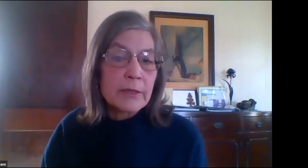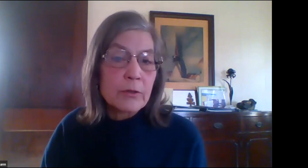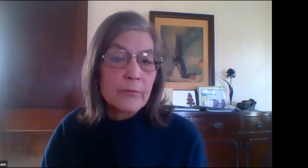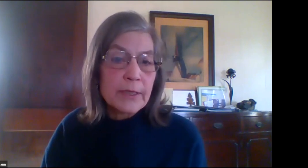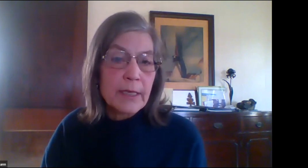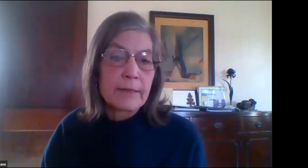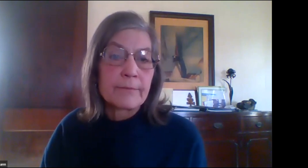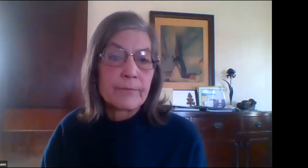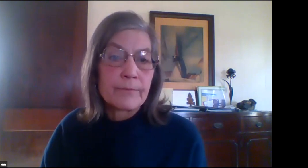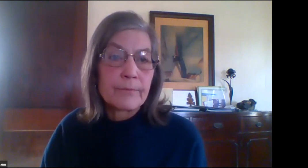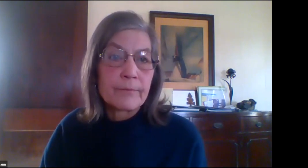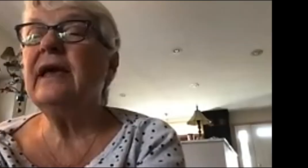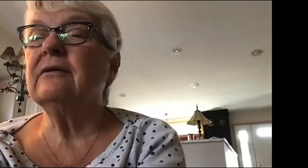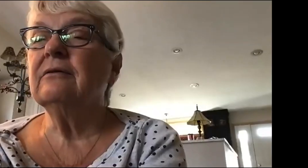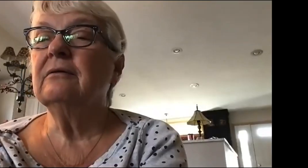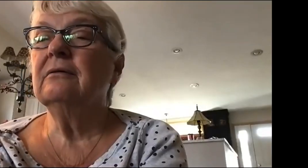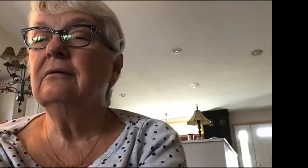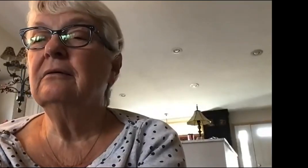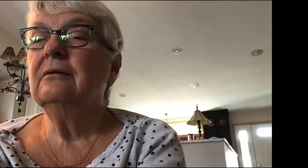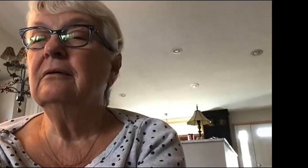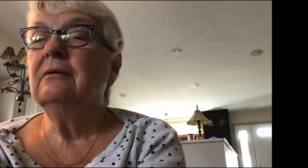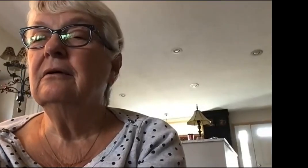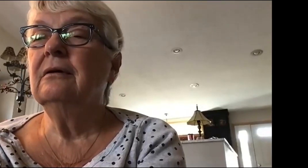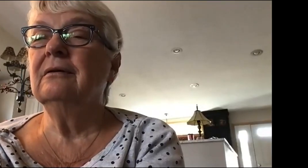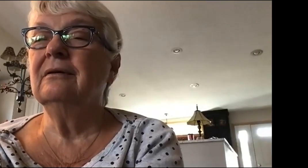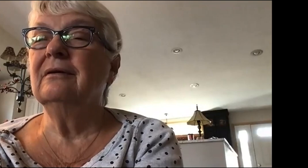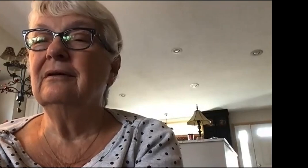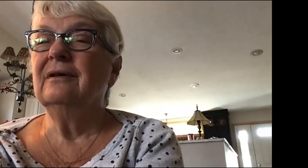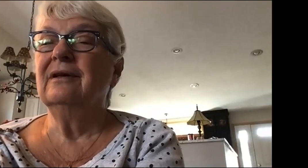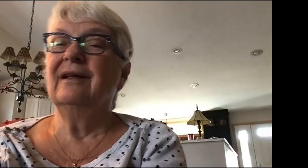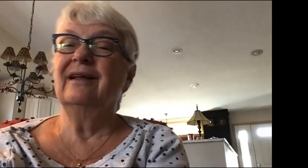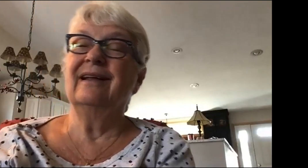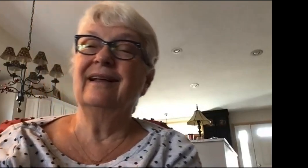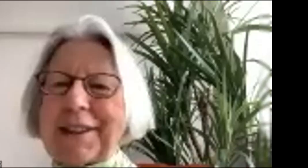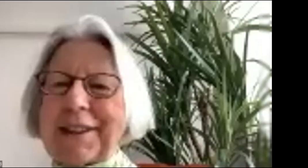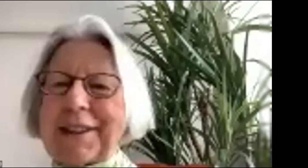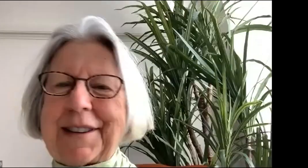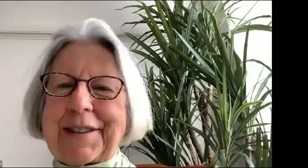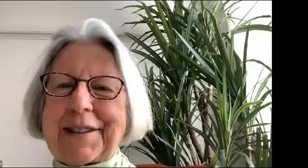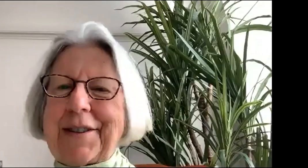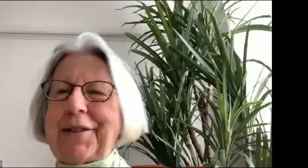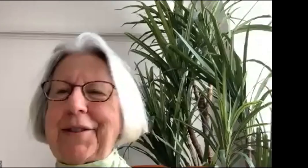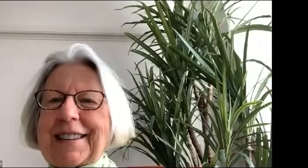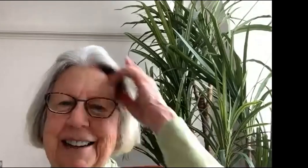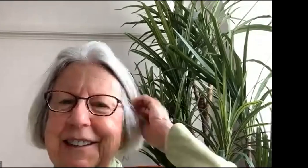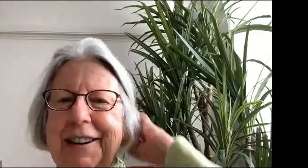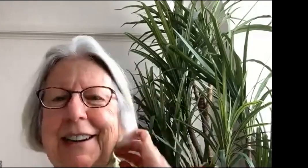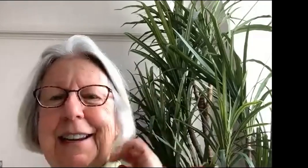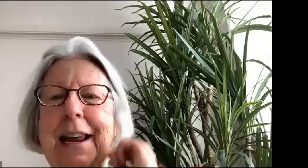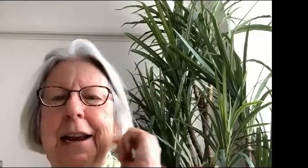do to fix that? You can't. Oh. There's no need to fix it. No, Okay. it's not necessary.